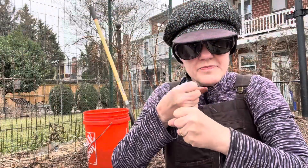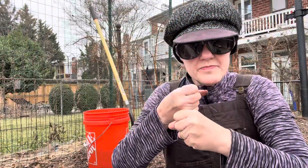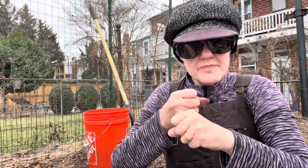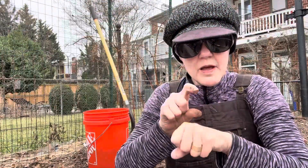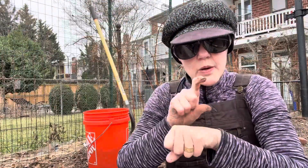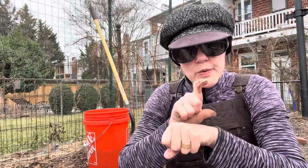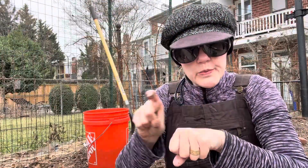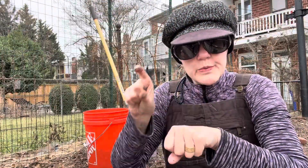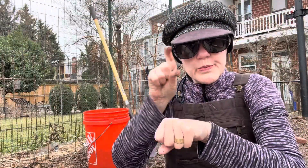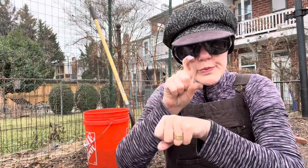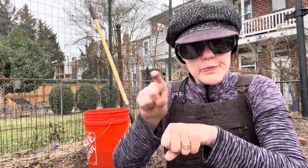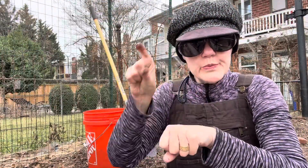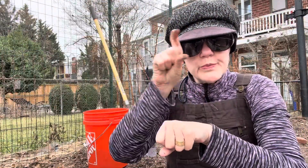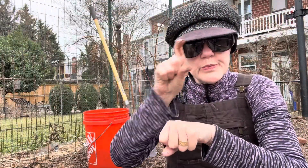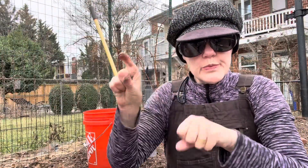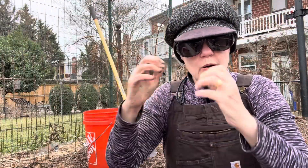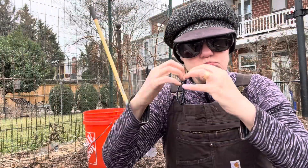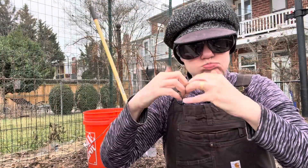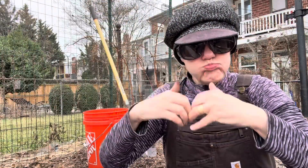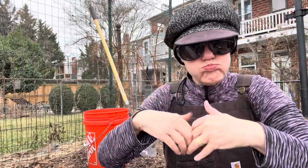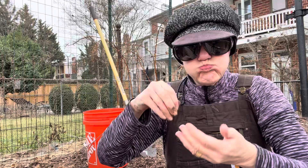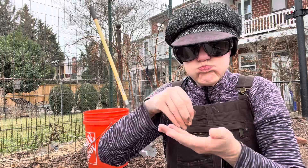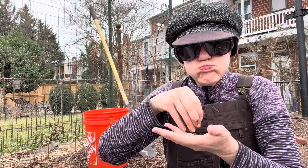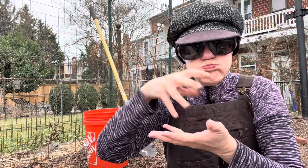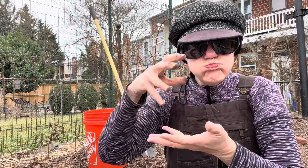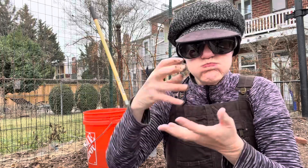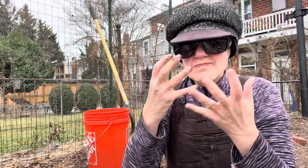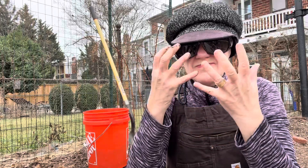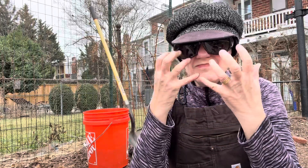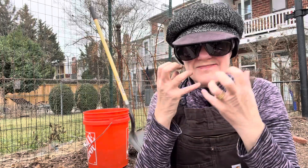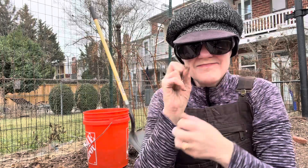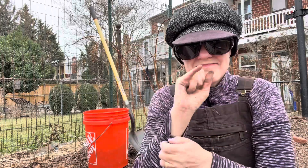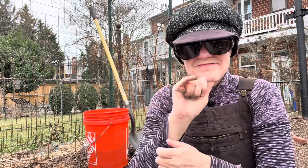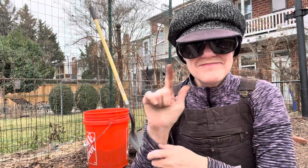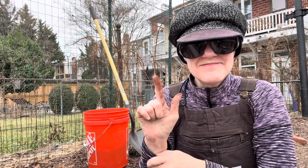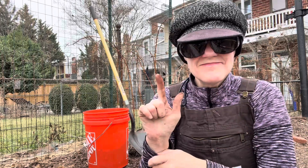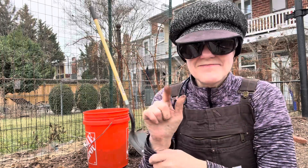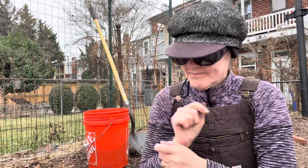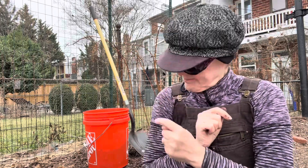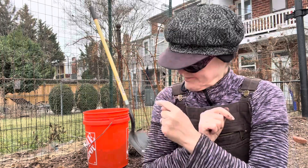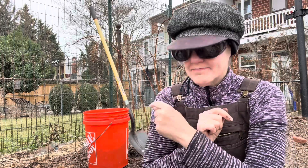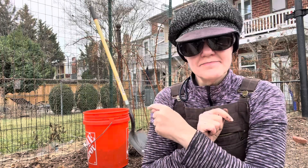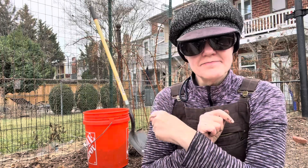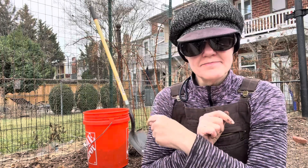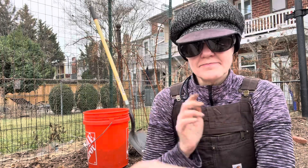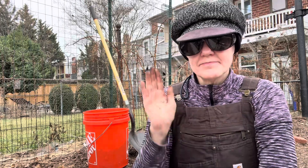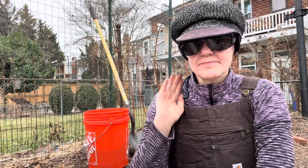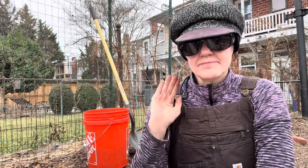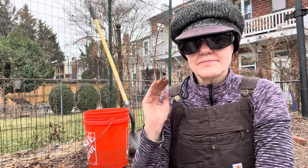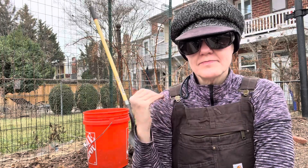Through the years, I've built up layers and layers of organic matter that have broken down into rich, dark